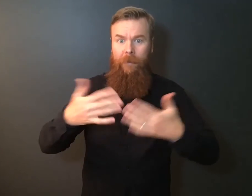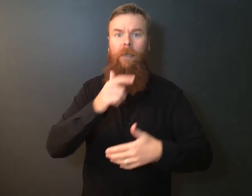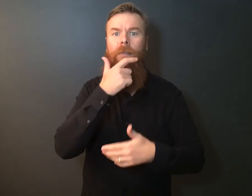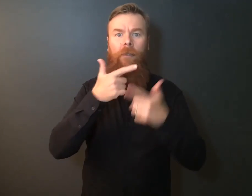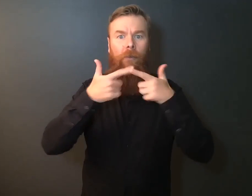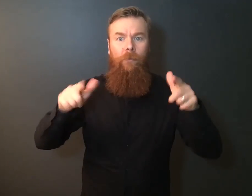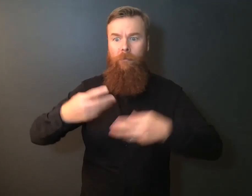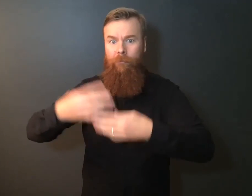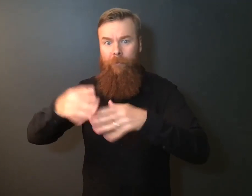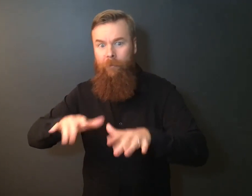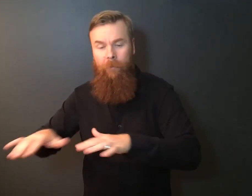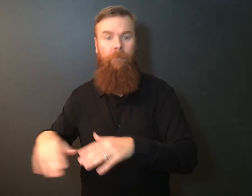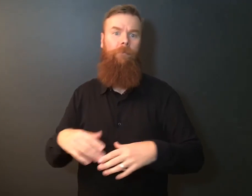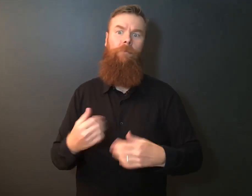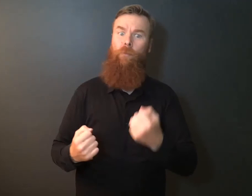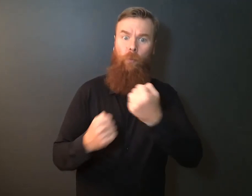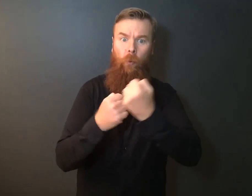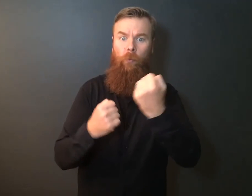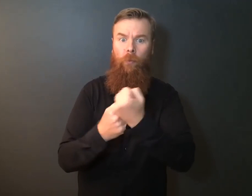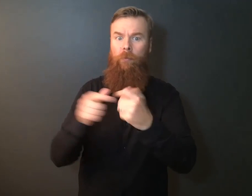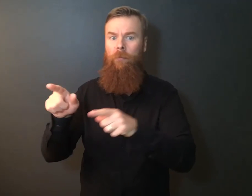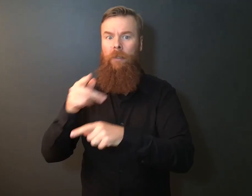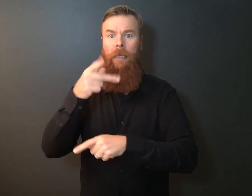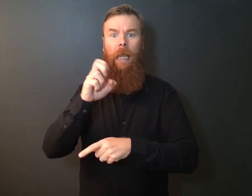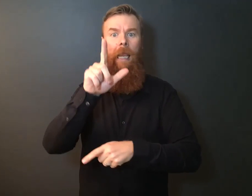support from Kelly from Captions First. Thank you.